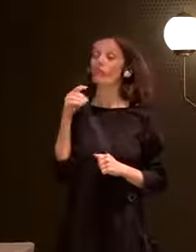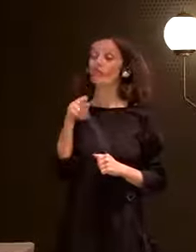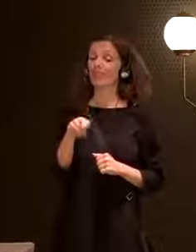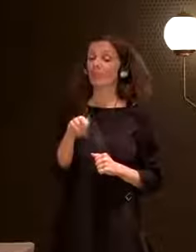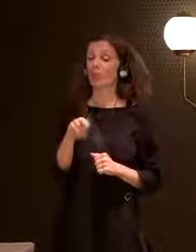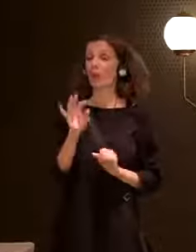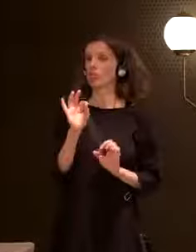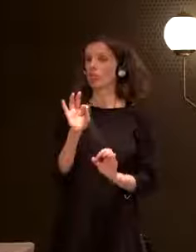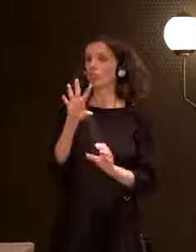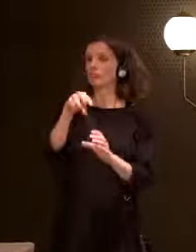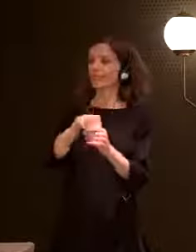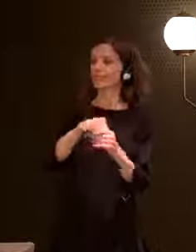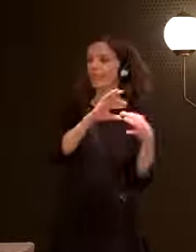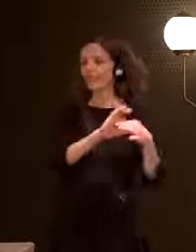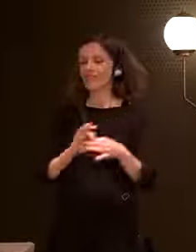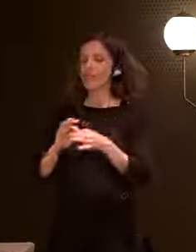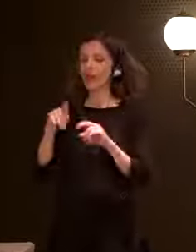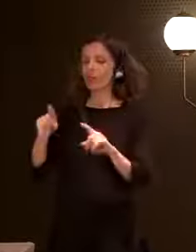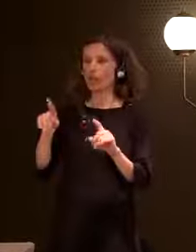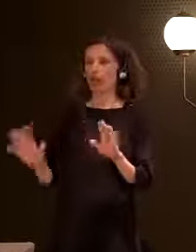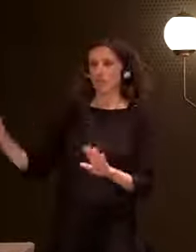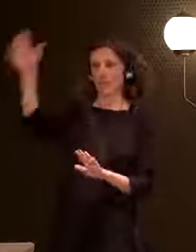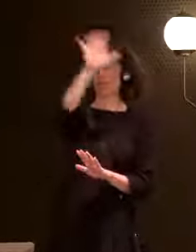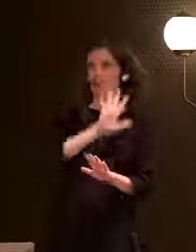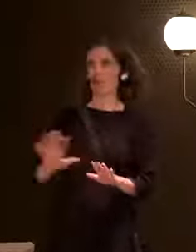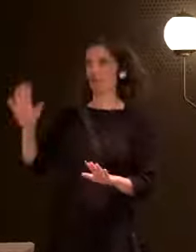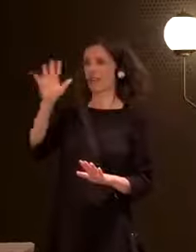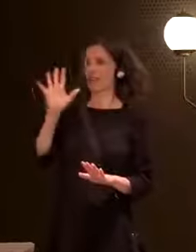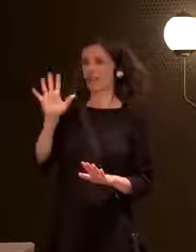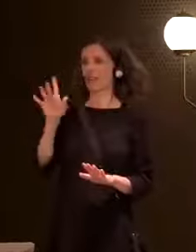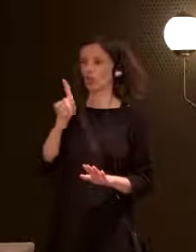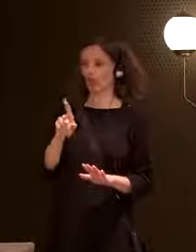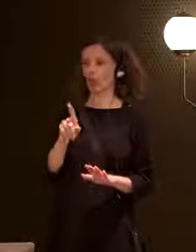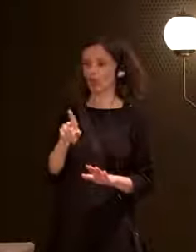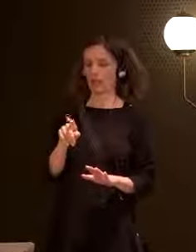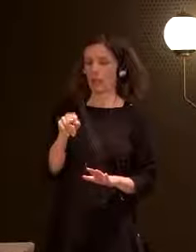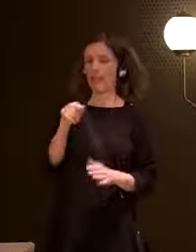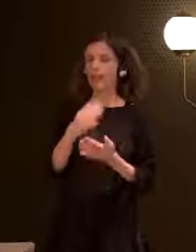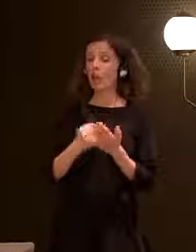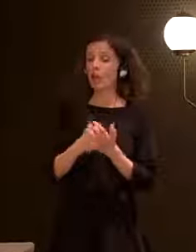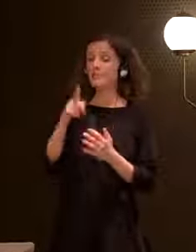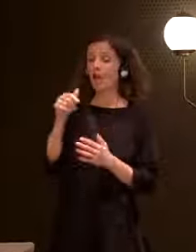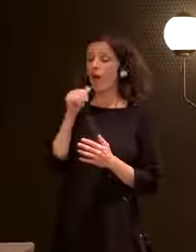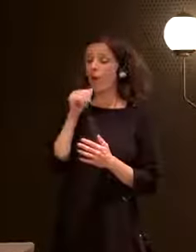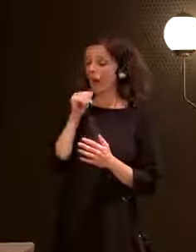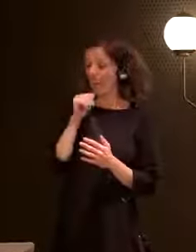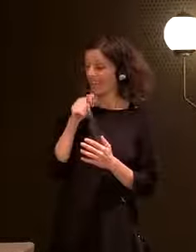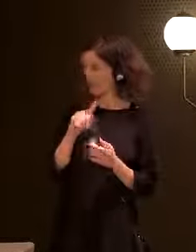widely used in immersion programs. It is the class calendar routine, and probably a lot of you already use